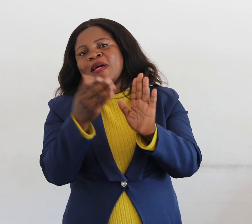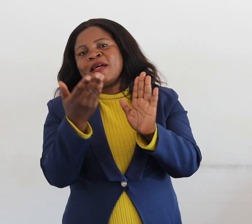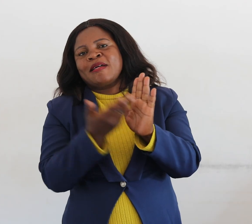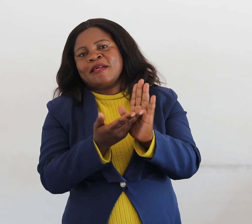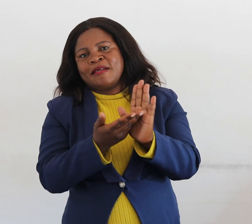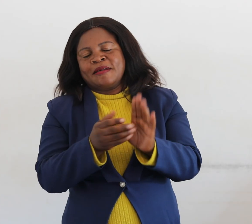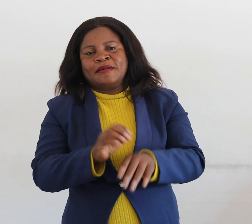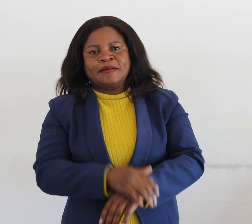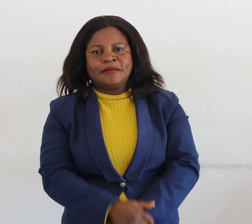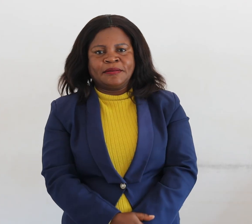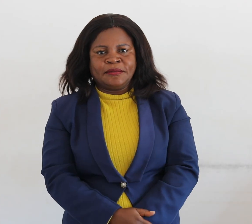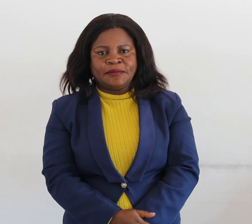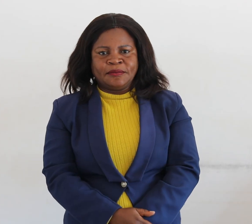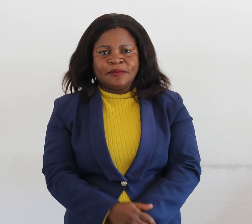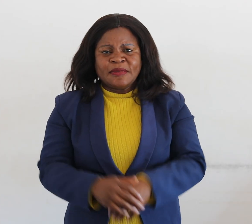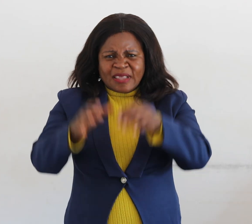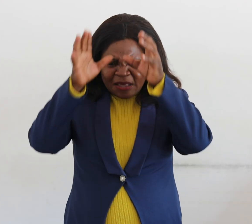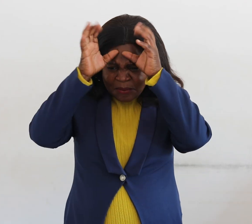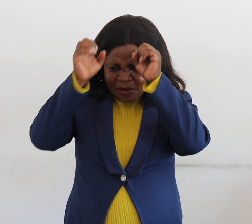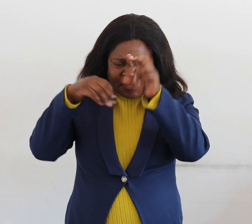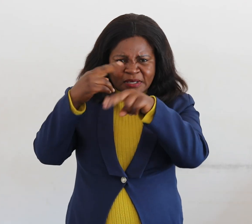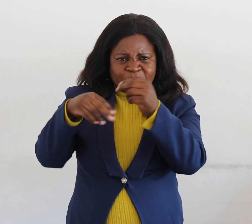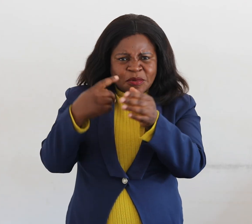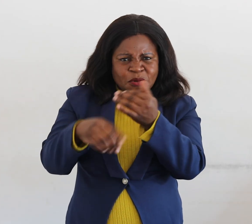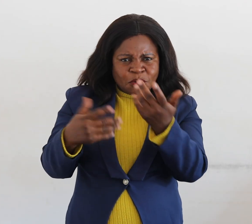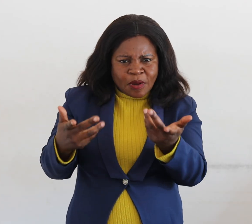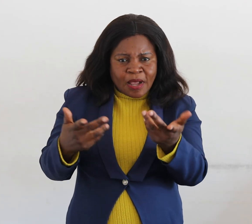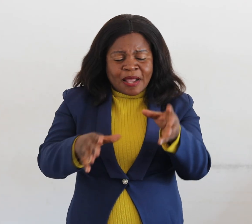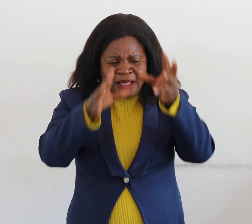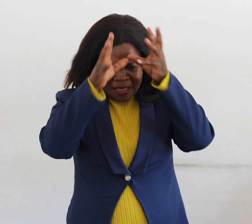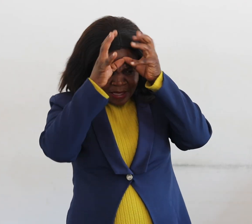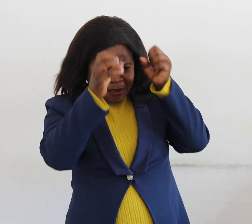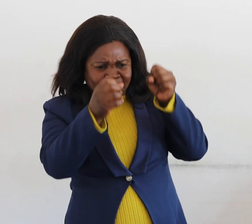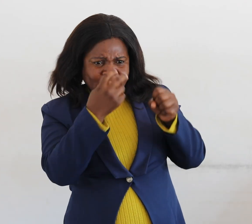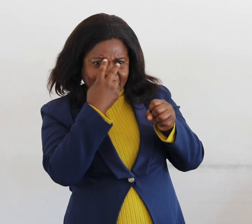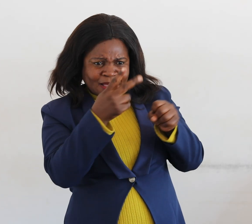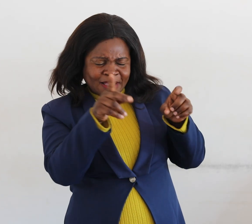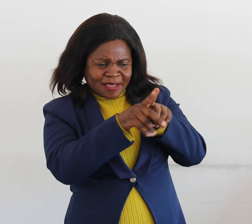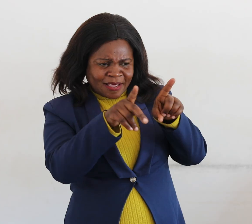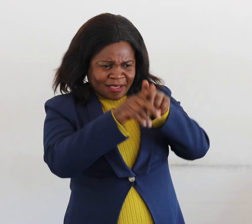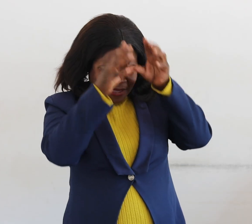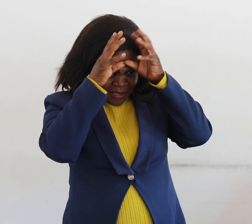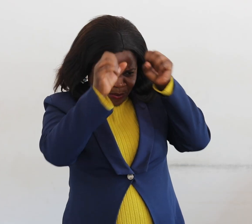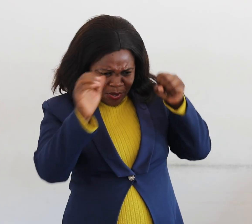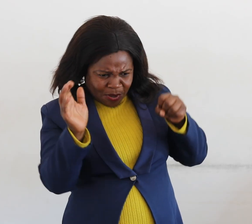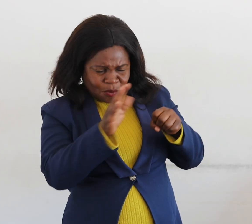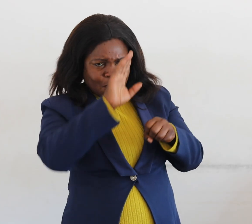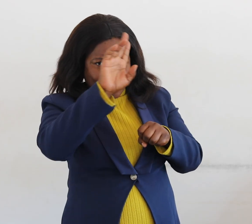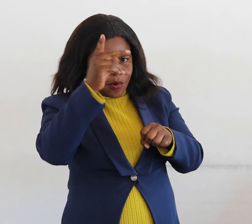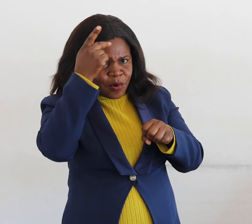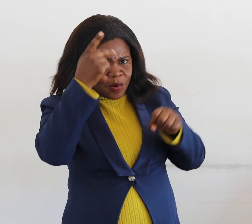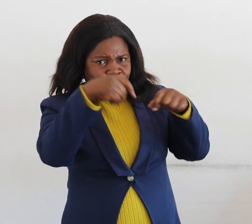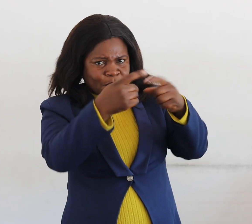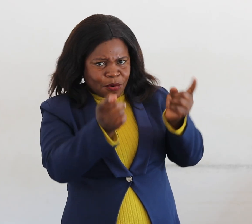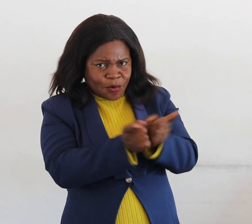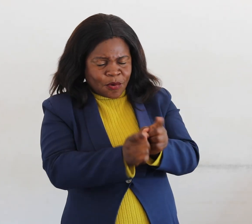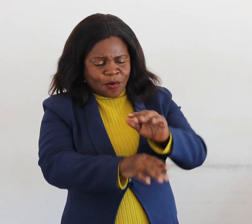president means a person recognized as president of a political party under the Societies